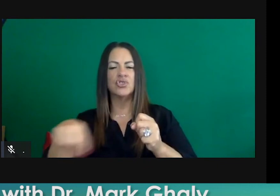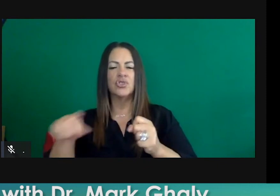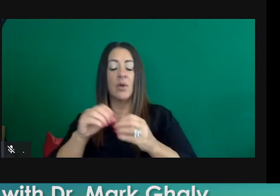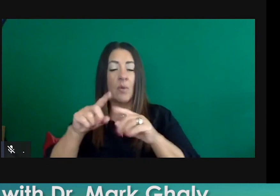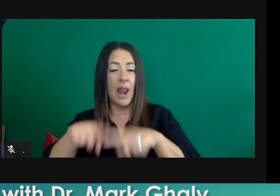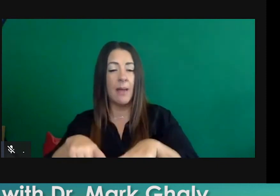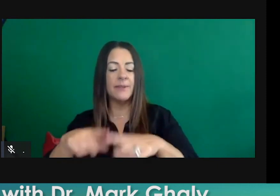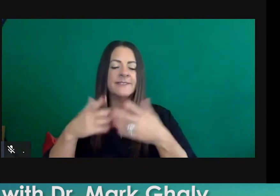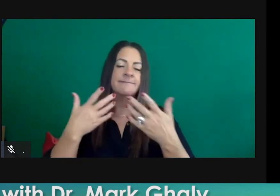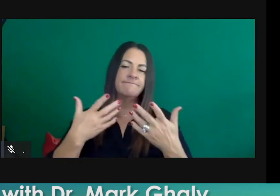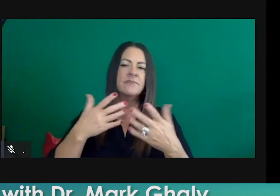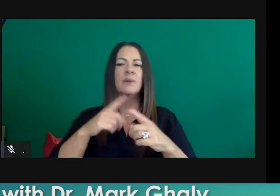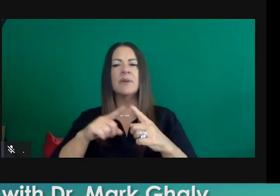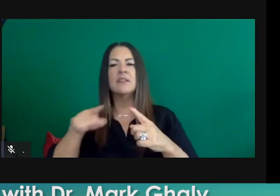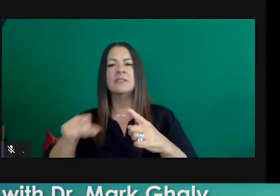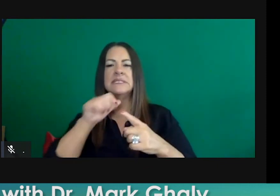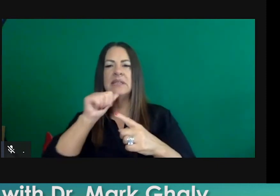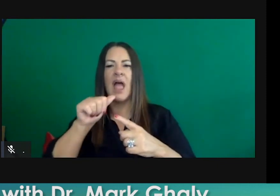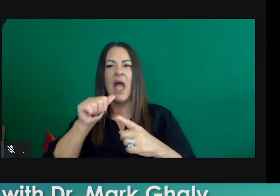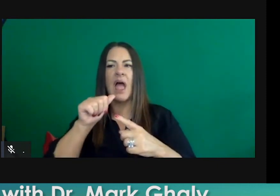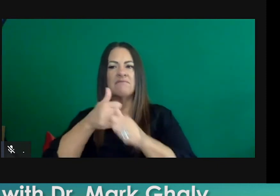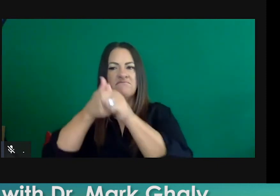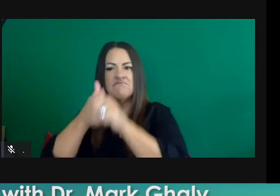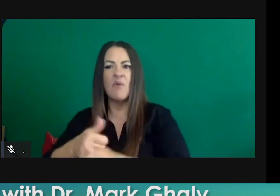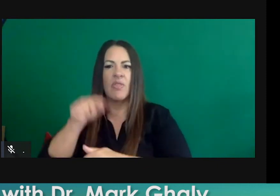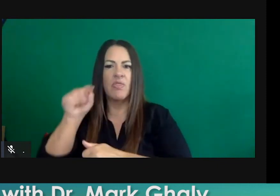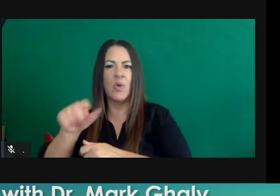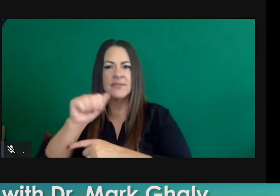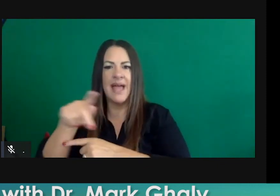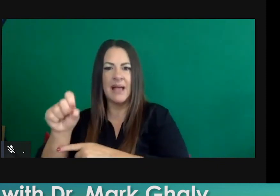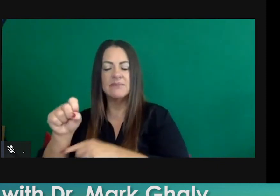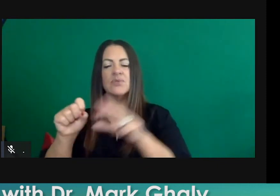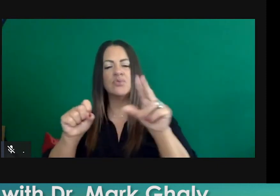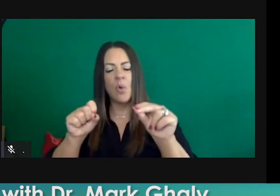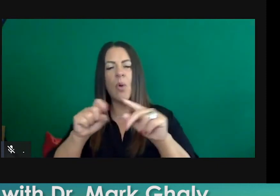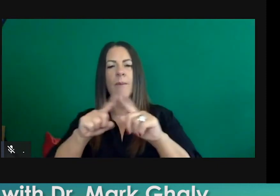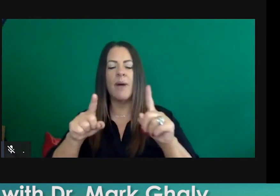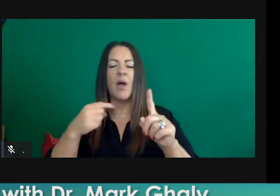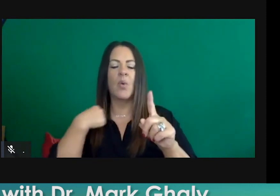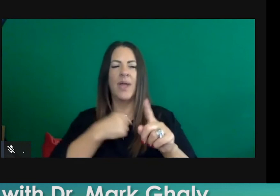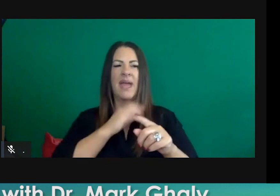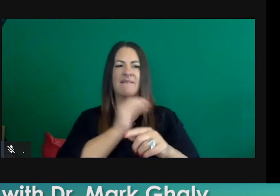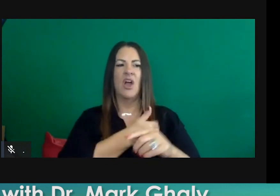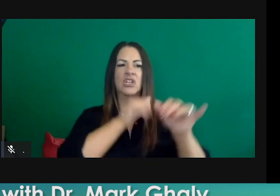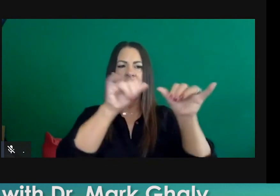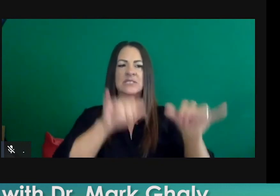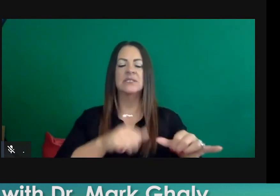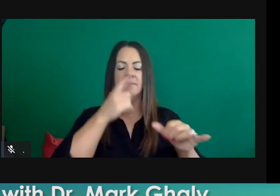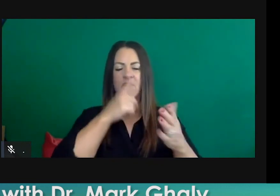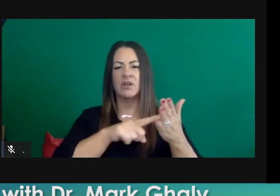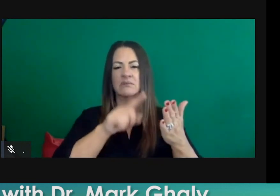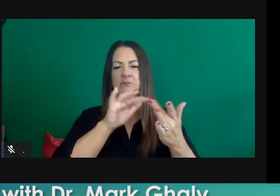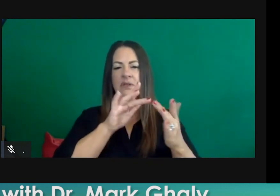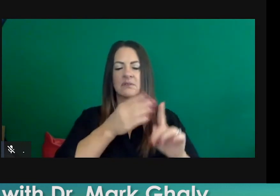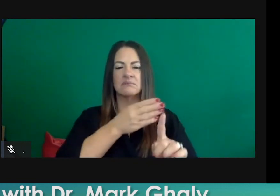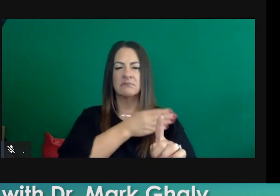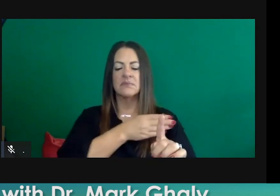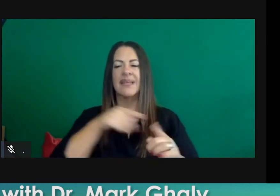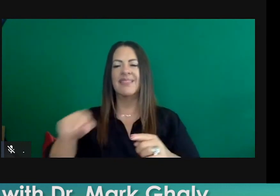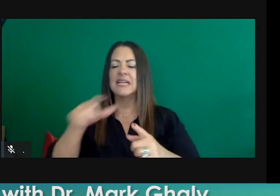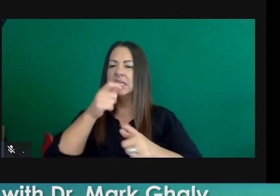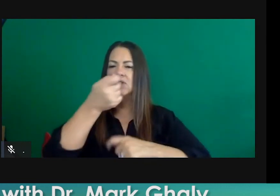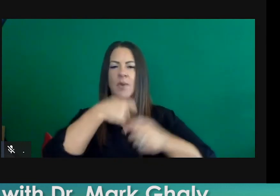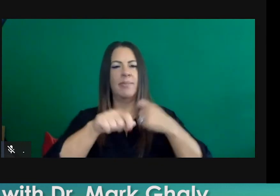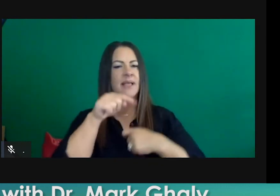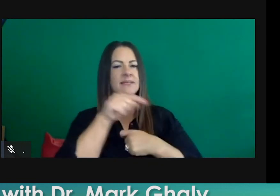do, they are meant in some ways, when applied, to come together and not necessarily to replace